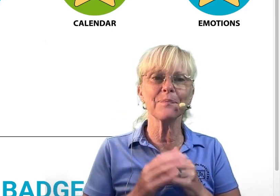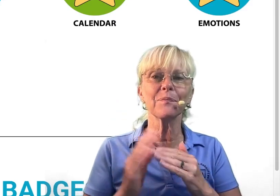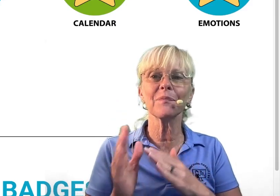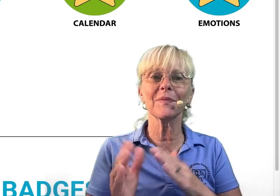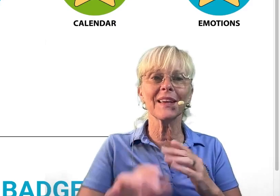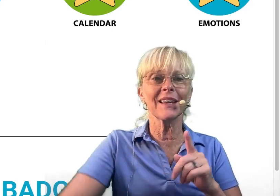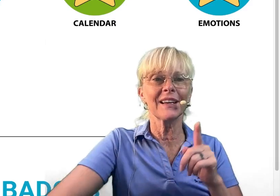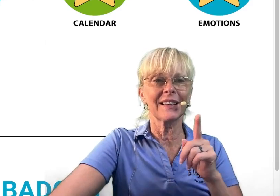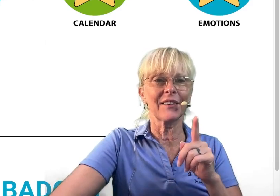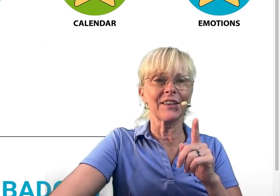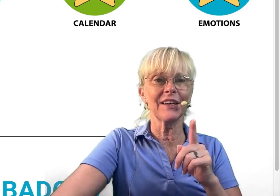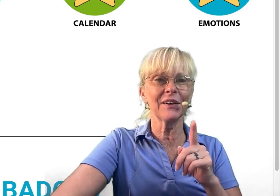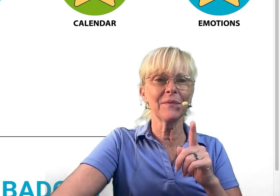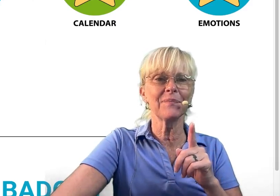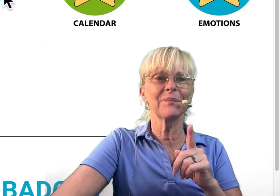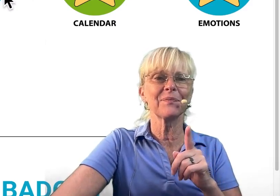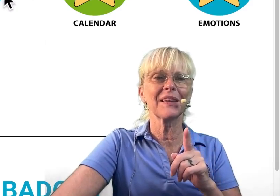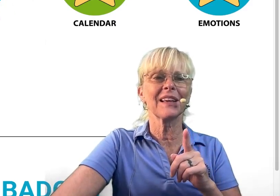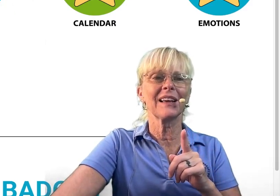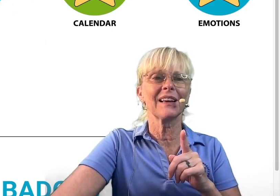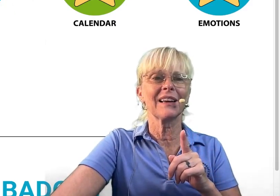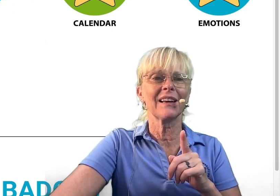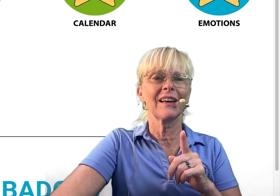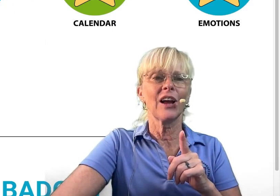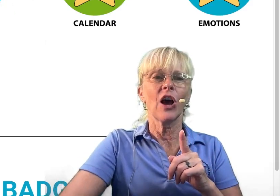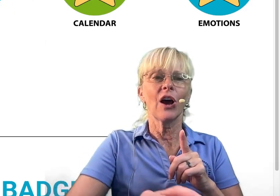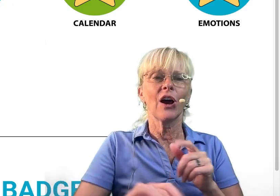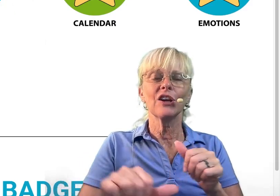emotions? Down here,